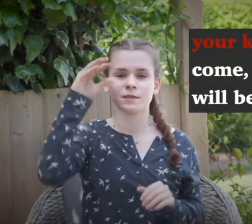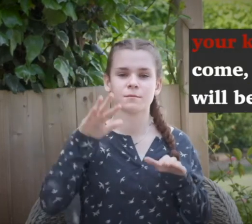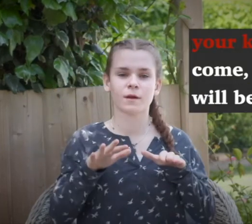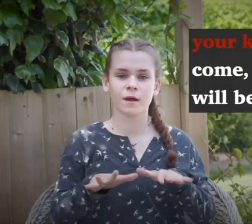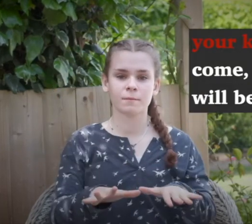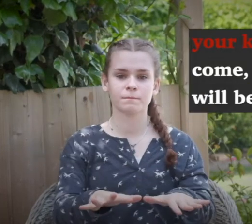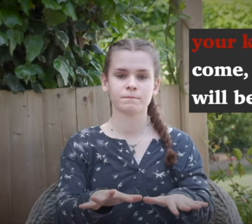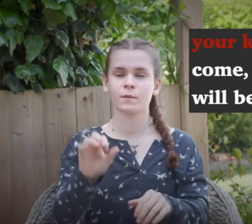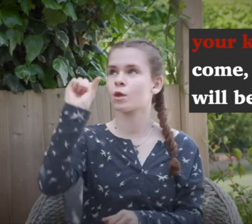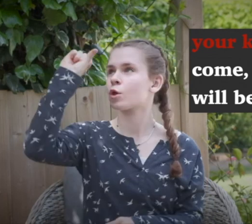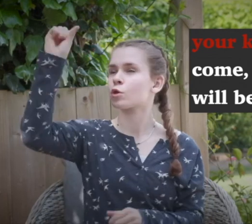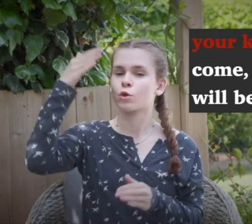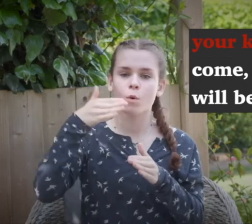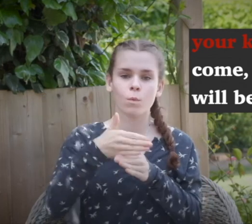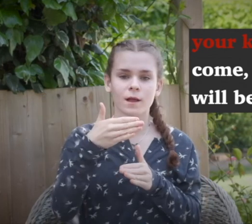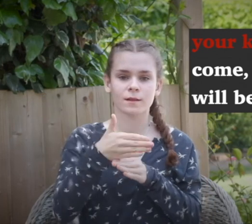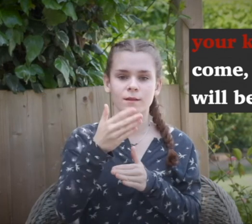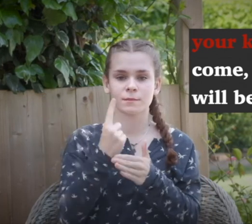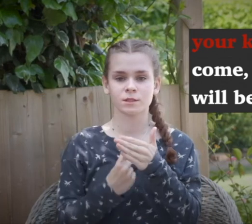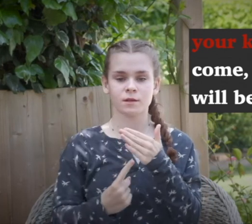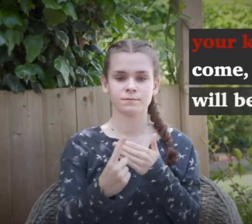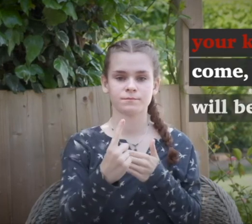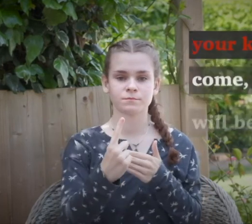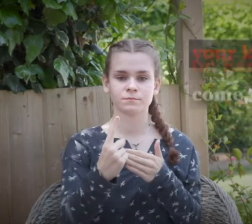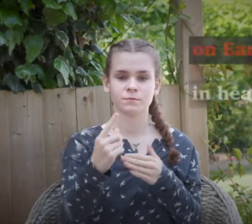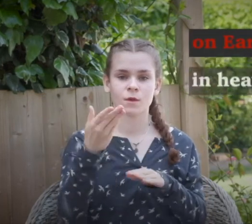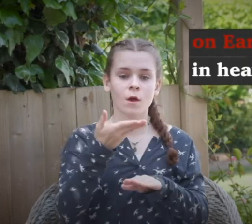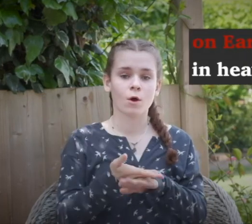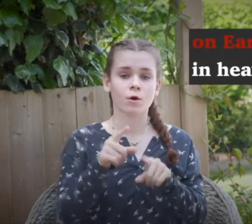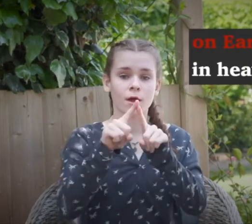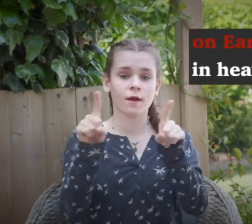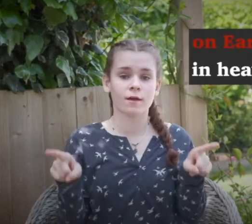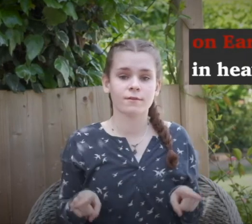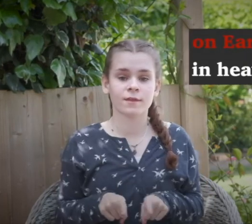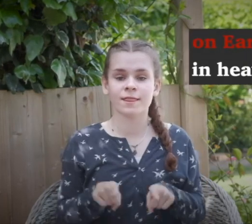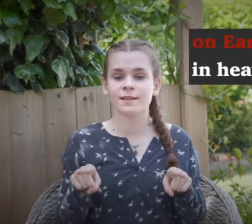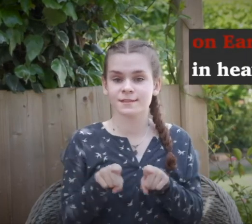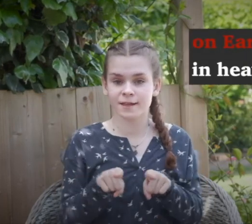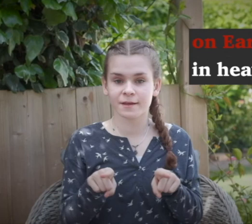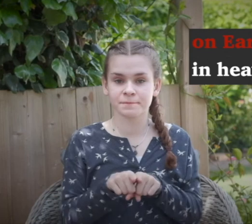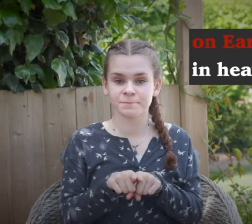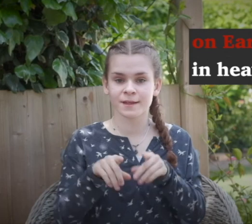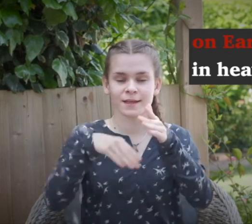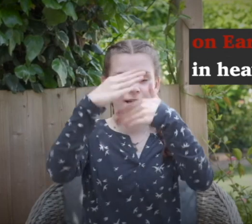Your kingdom come, your will be done, on earth as in heaven.